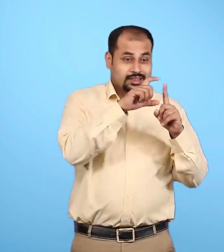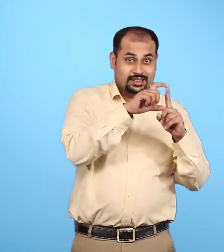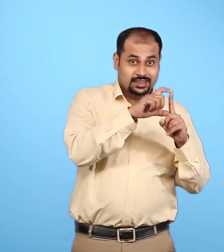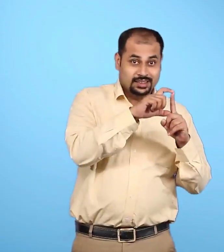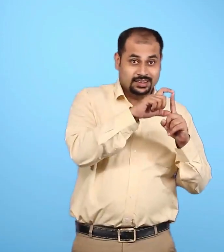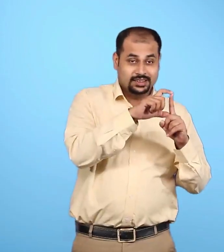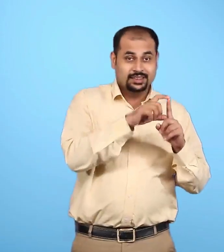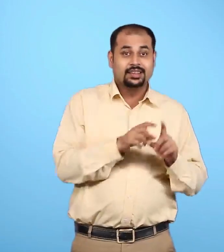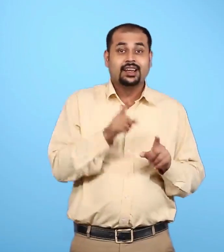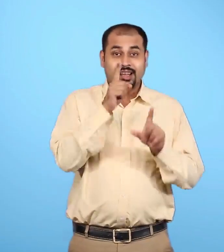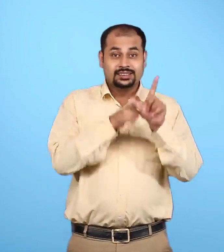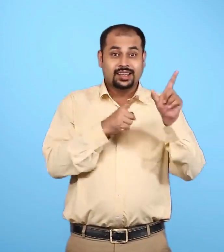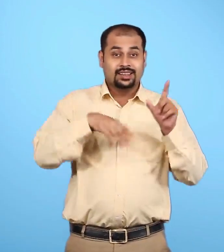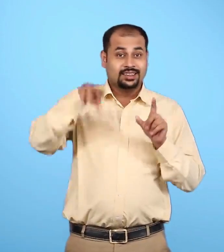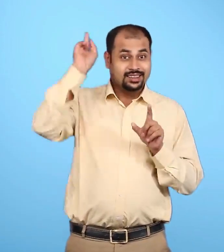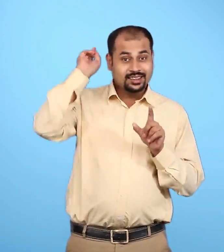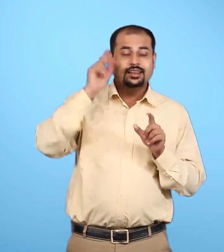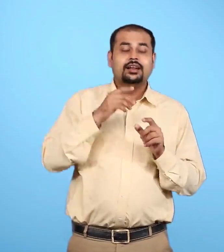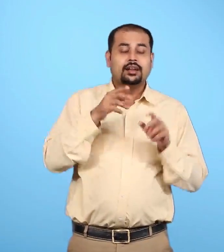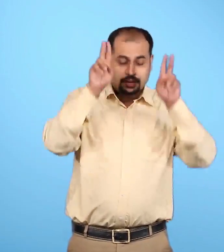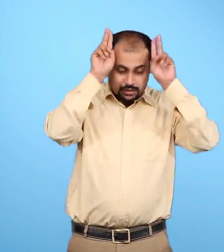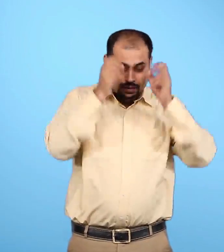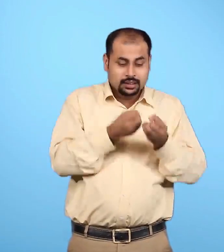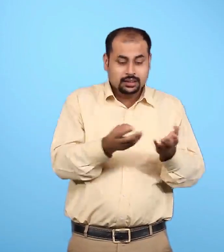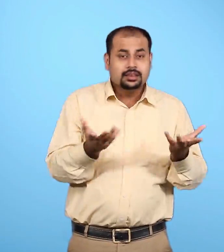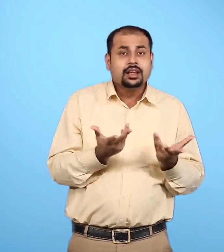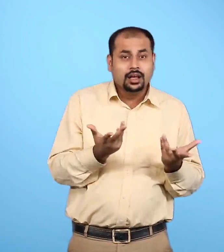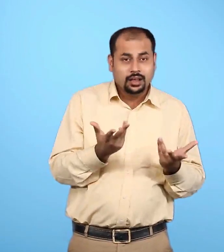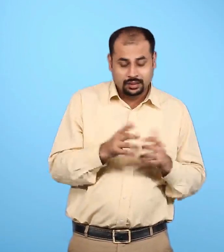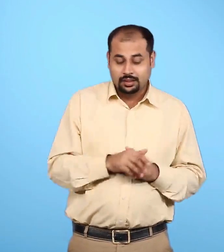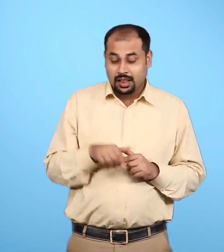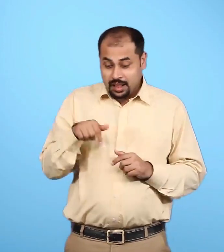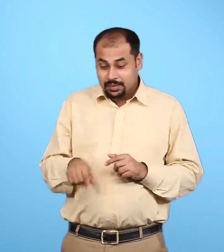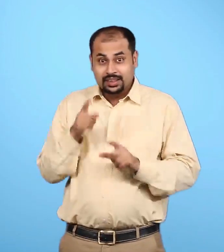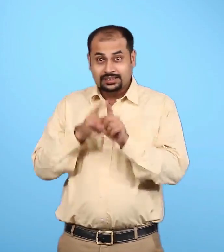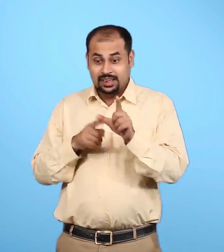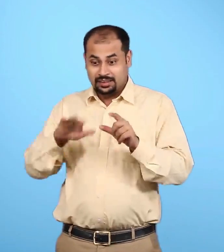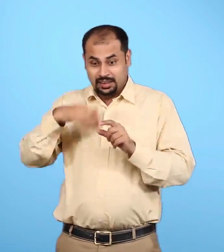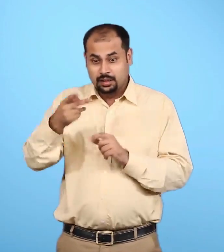Or D. More than double the number of rabbits in the last year.